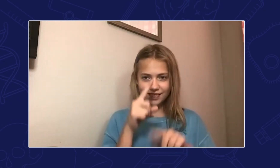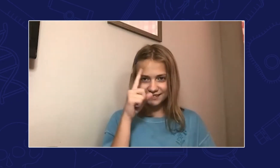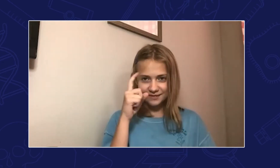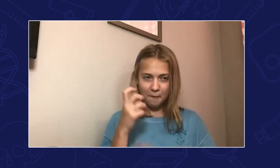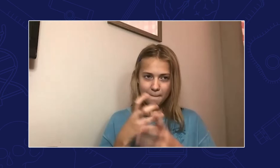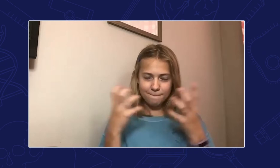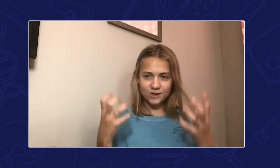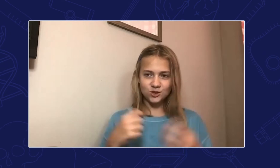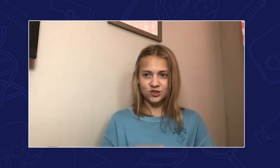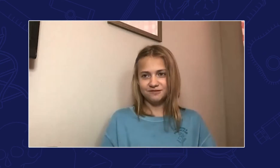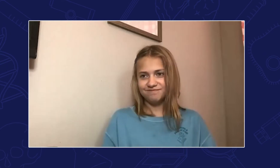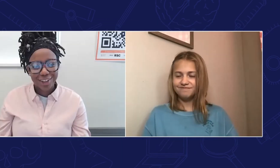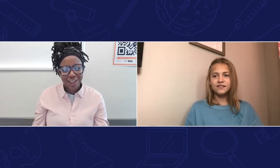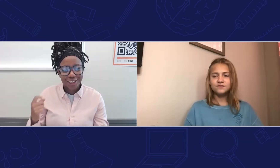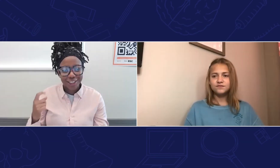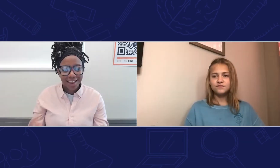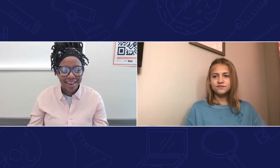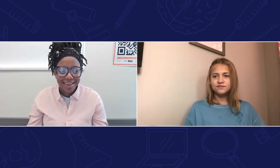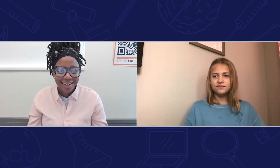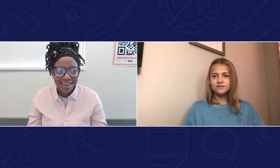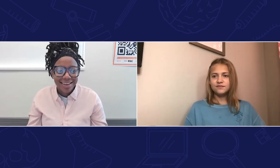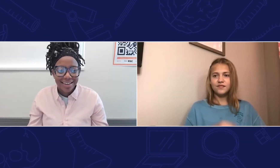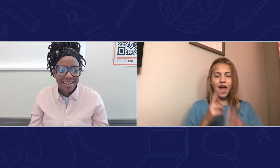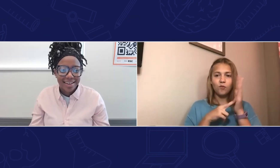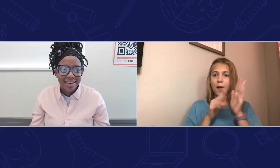Just not as much during the summer. Yeah, I got it.